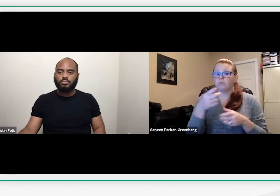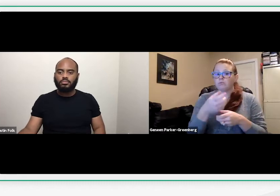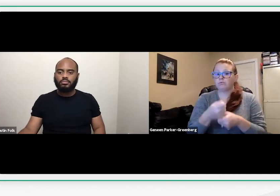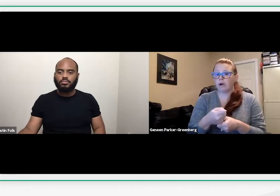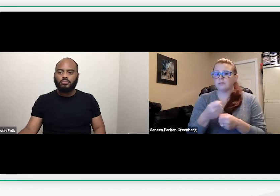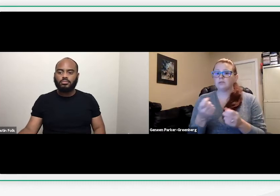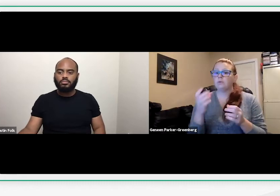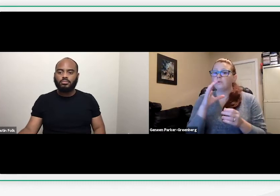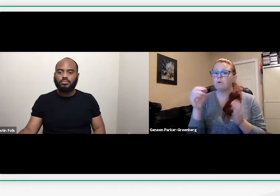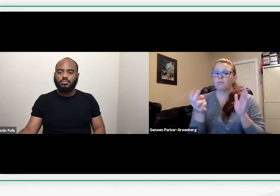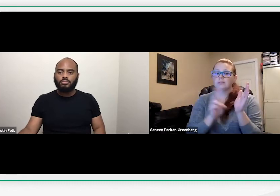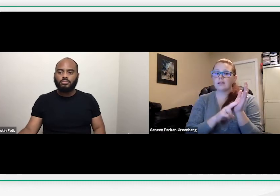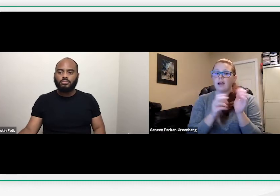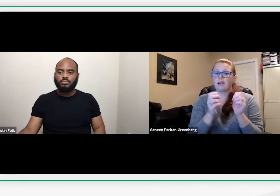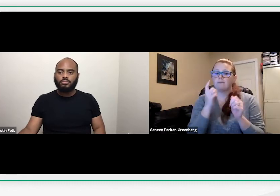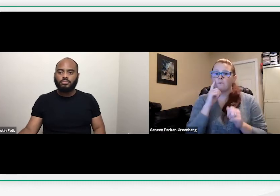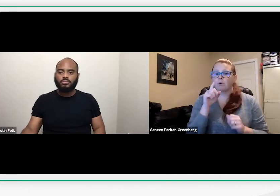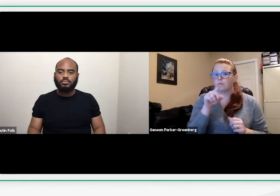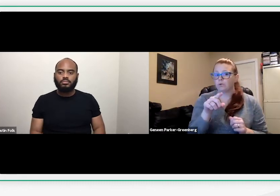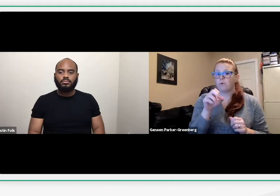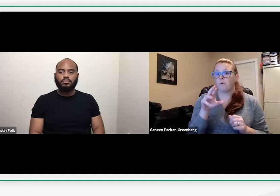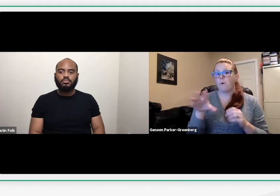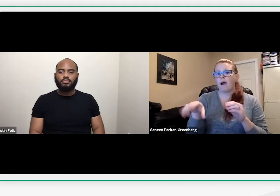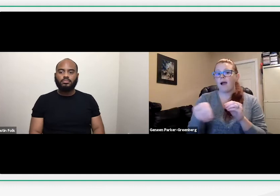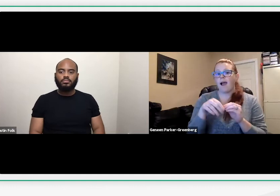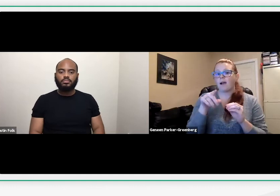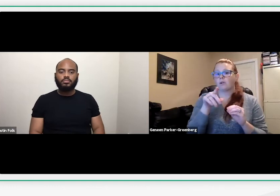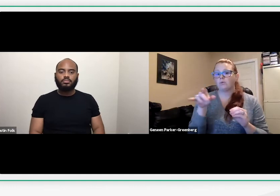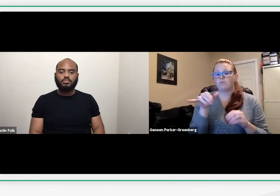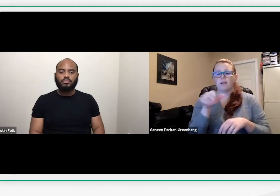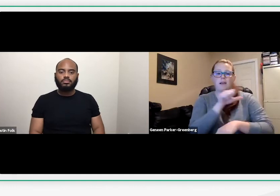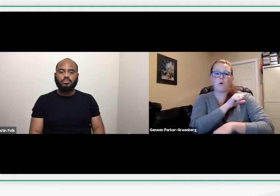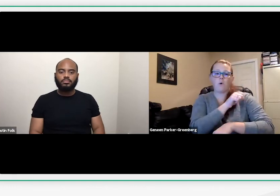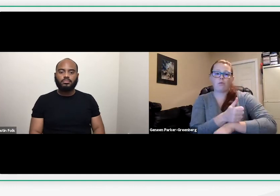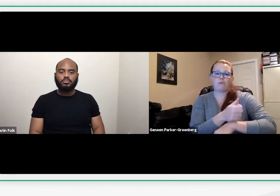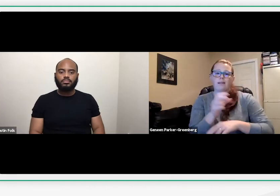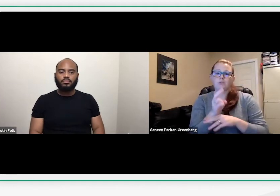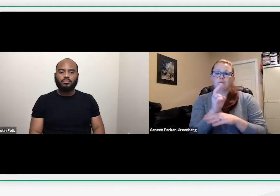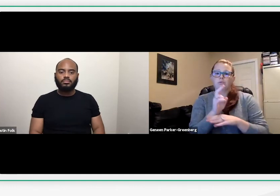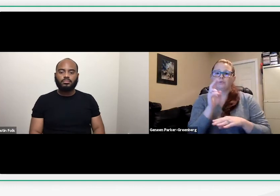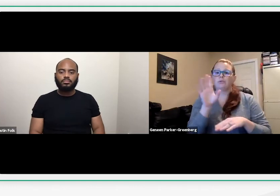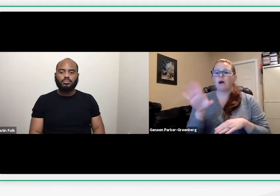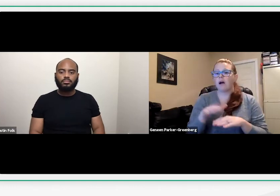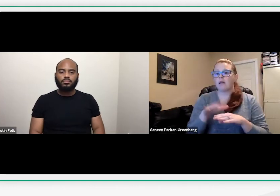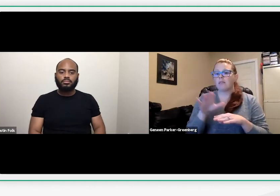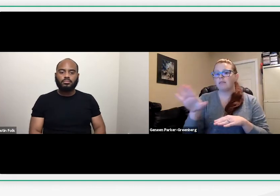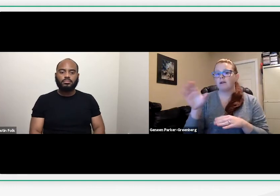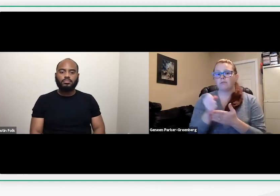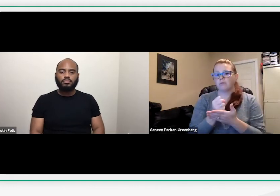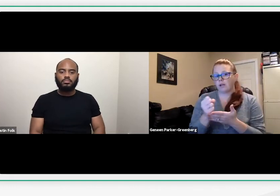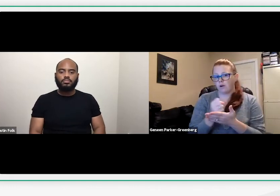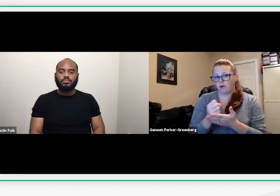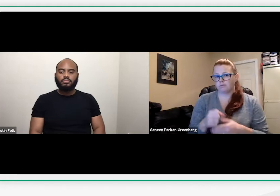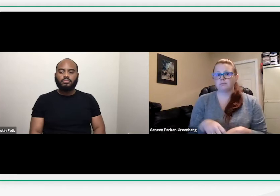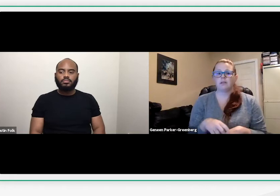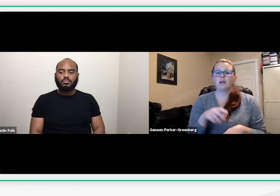loan, and you can ask someone that you trust to co-sign for you or to add you as an authorized